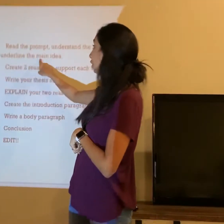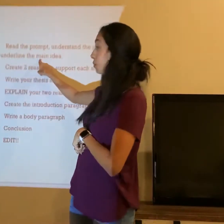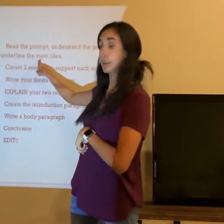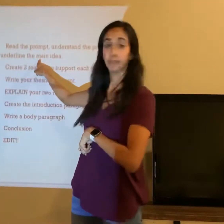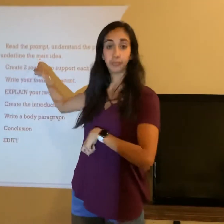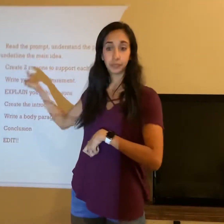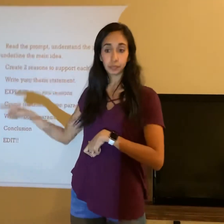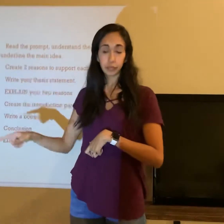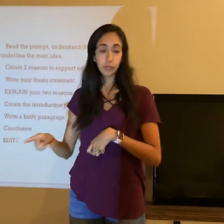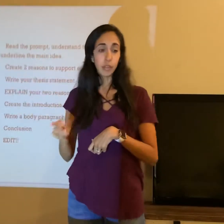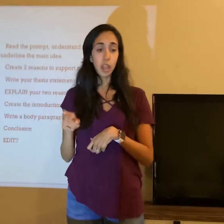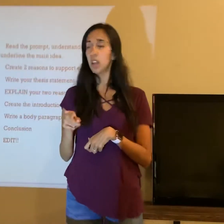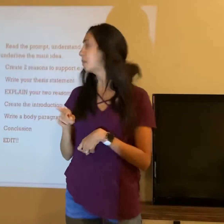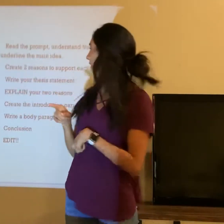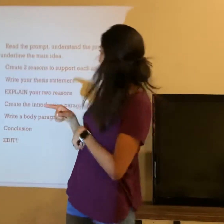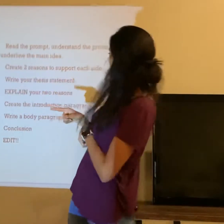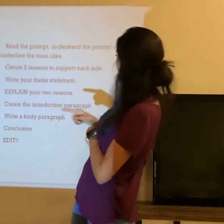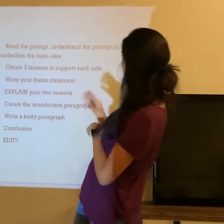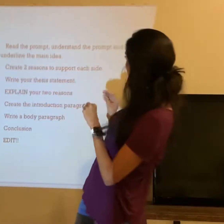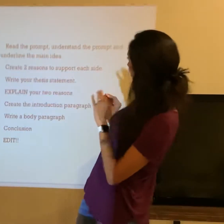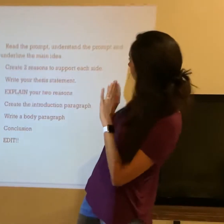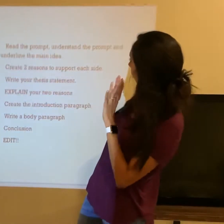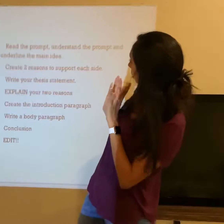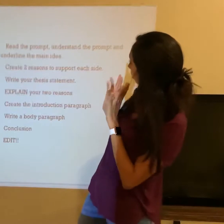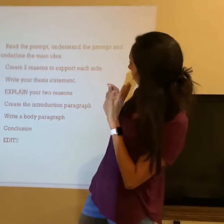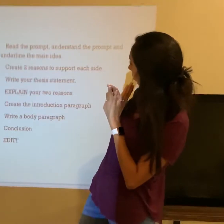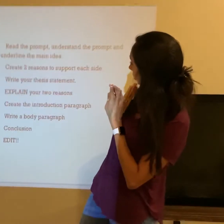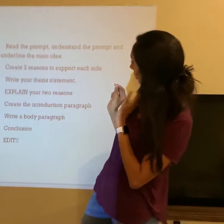one, can we make it a bit clearer or no?